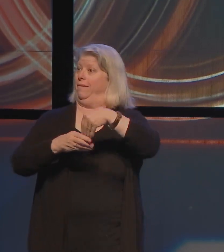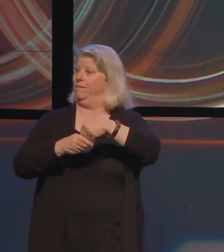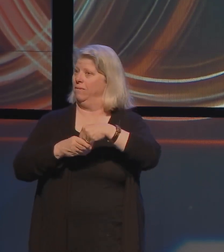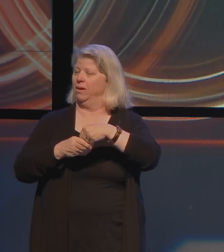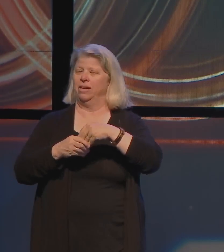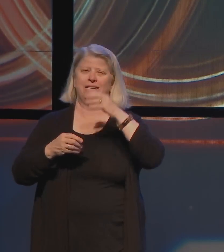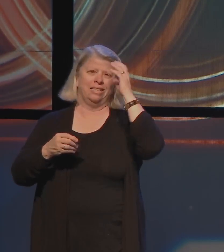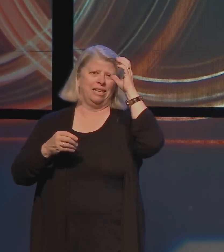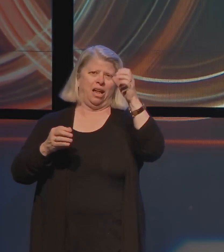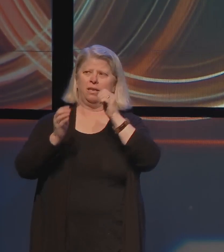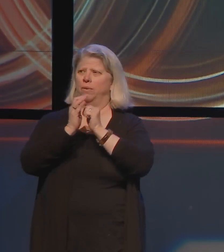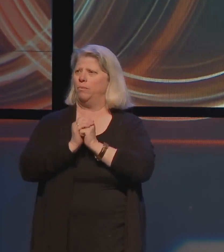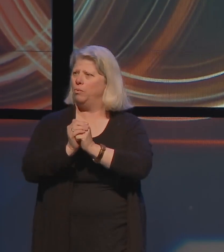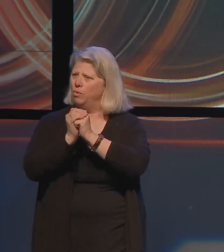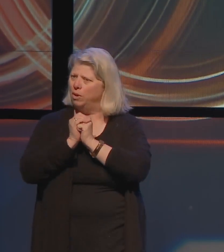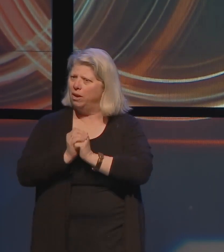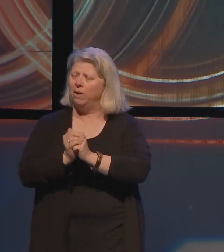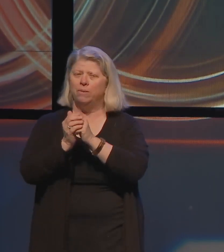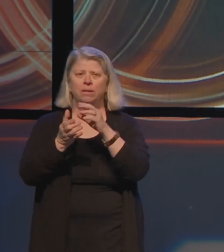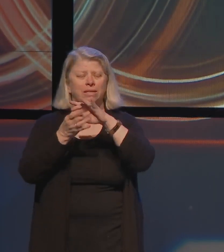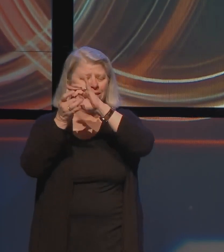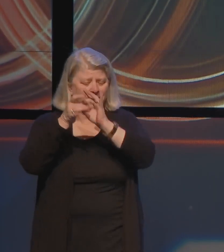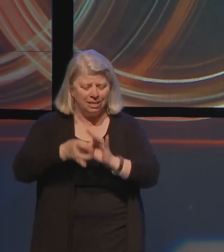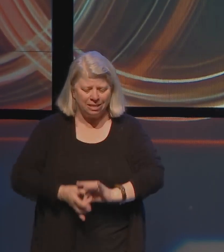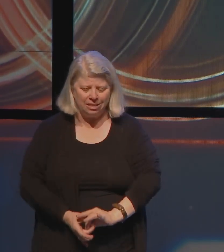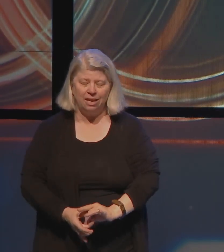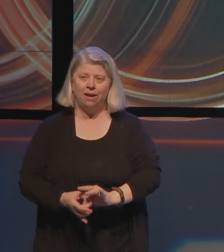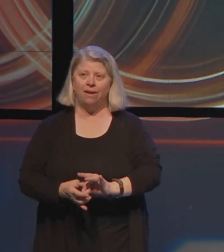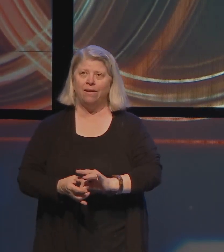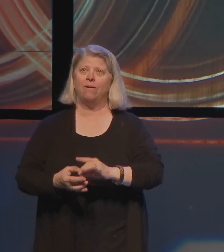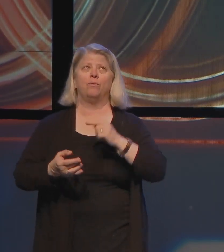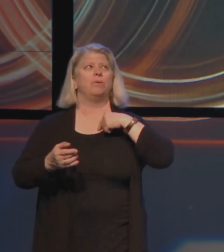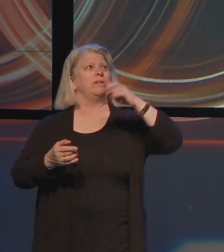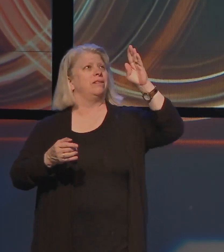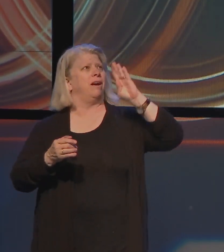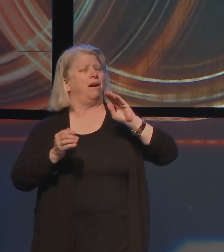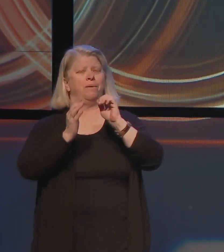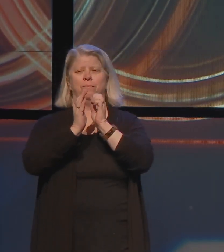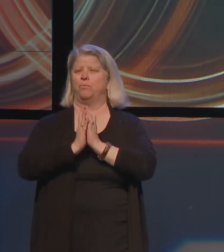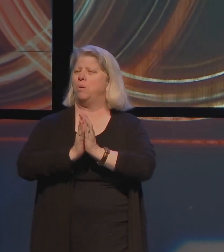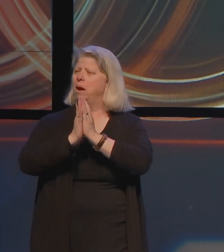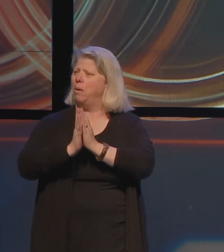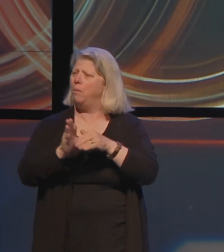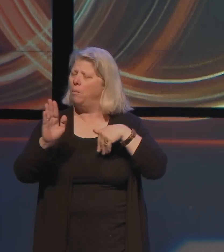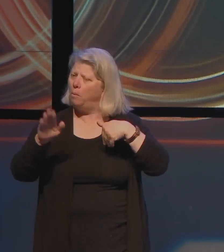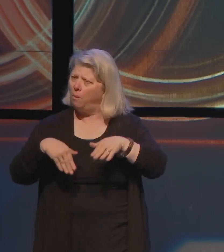this concept of prayer, of interconnectivity with the divine, right? Do prayer walks.